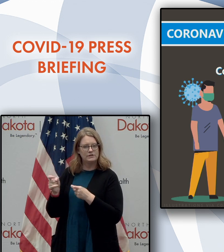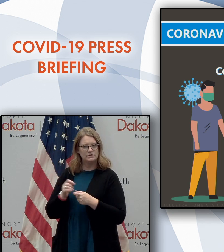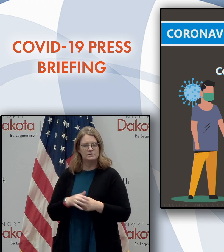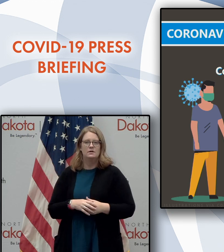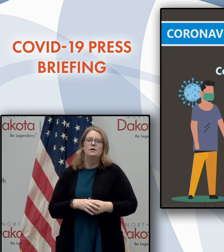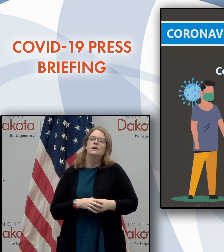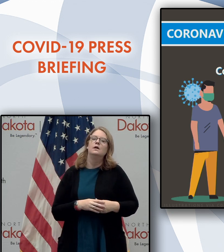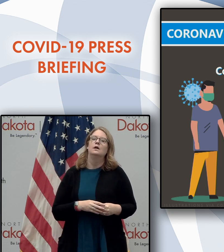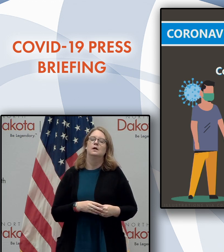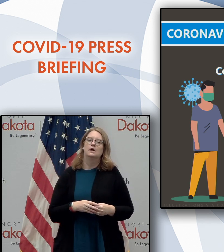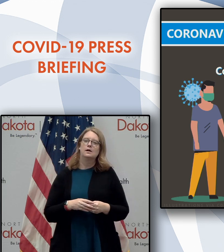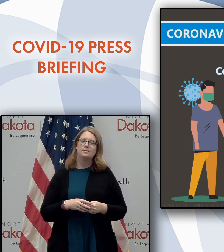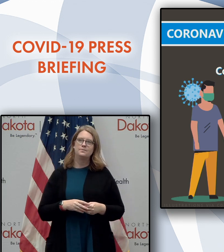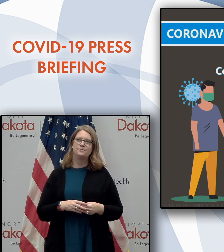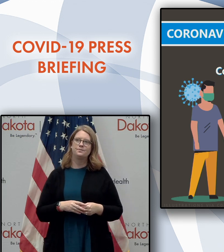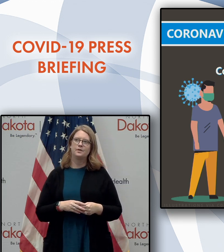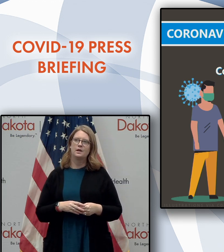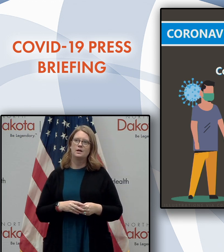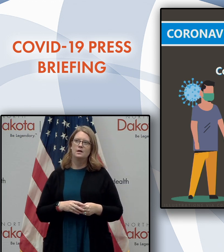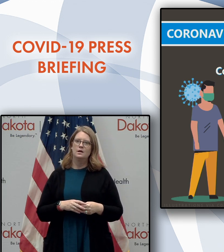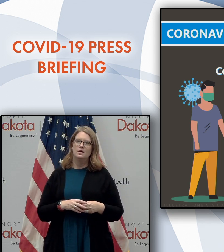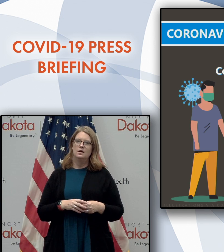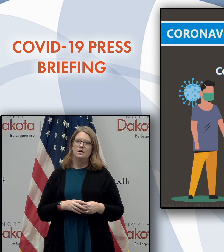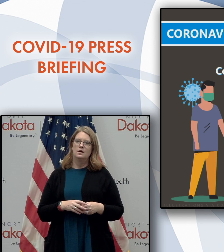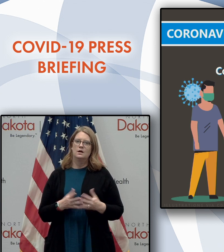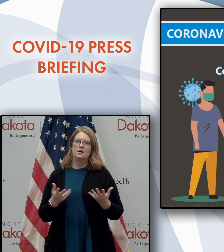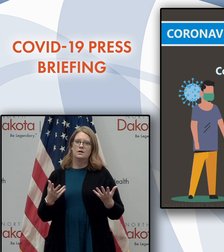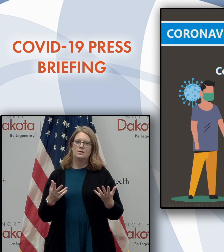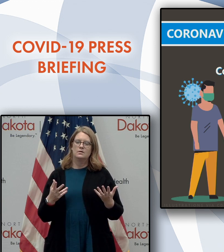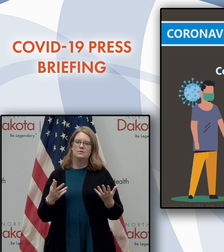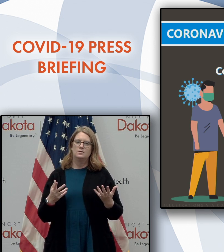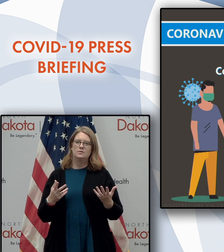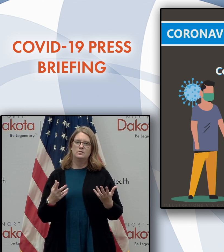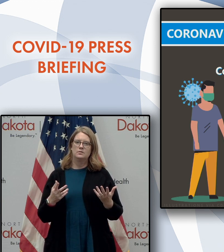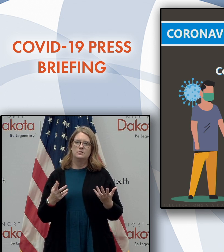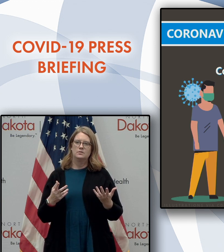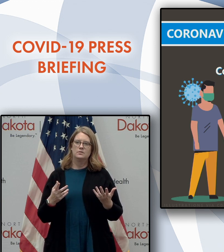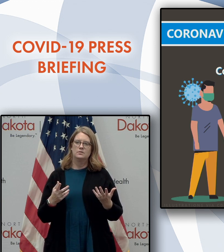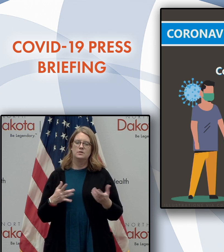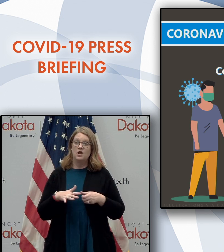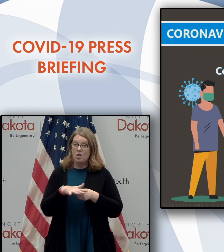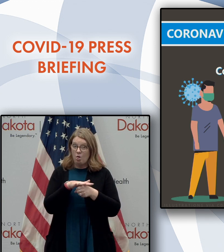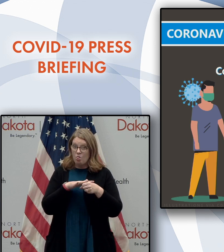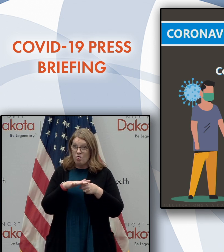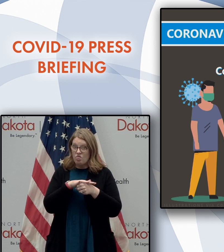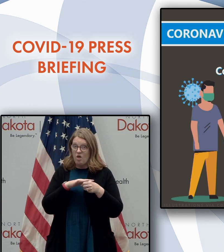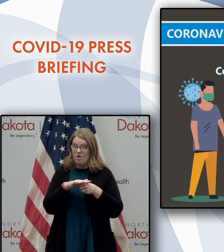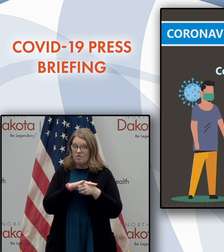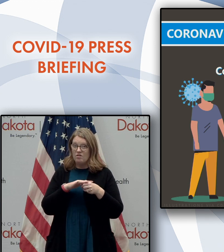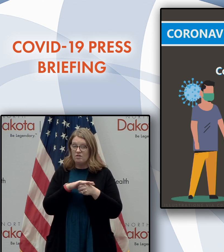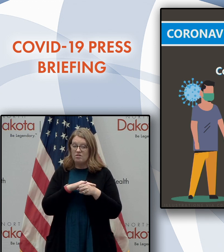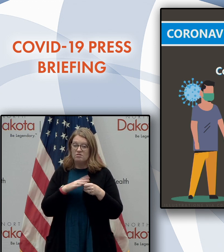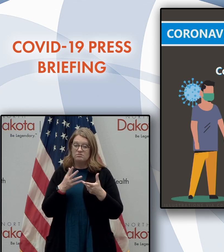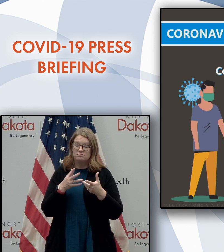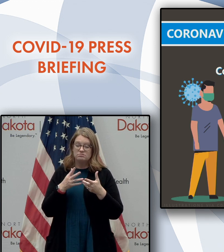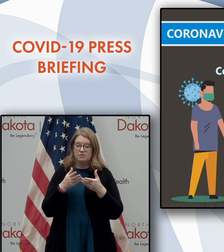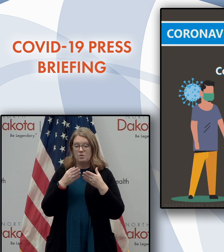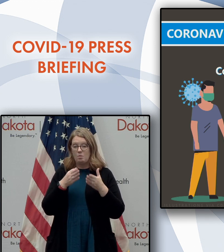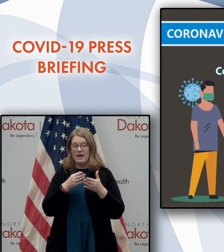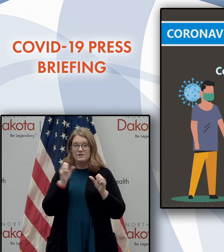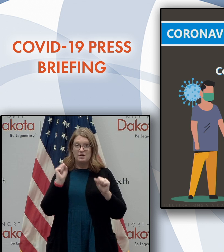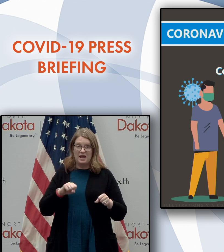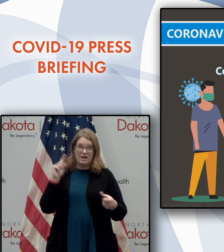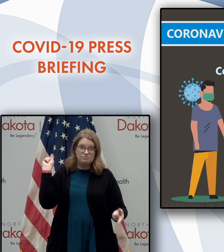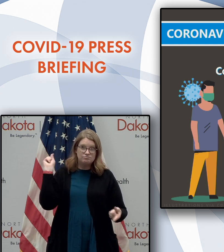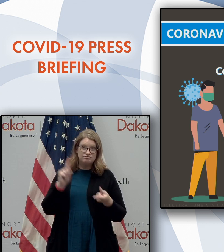said that the mitigation things that a local area can do to help